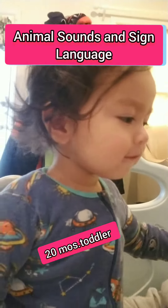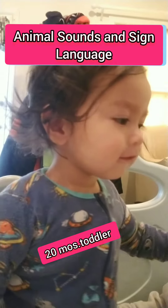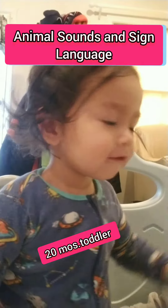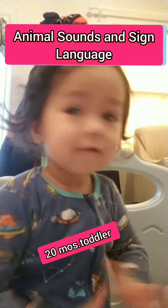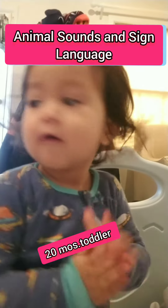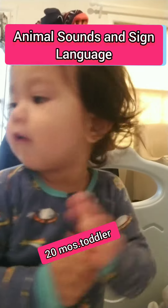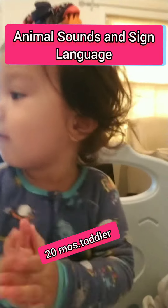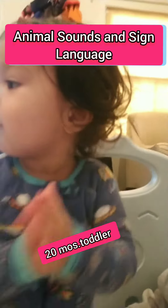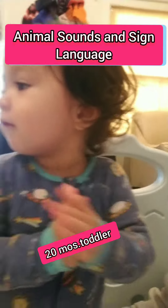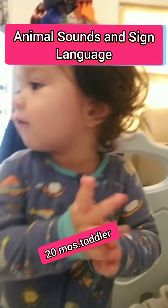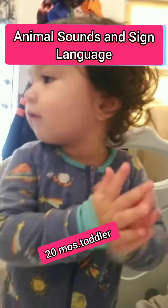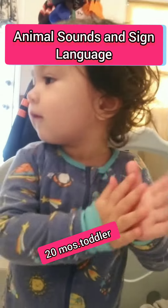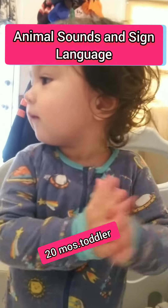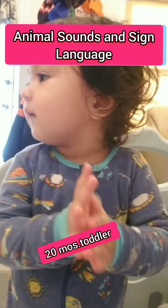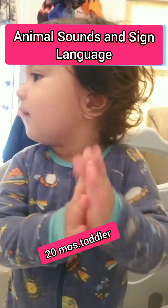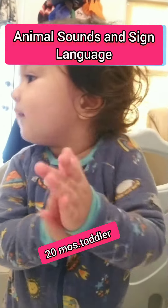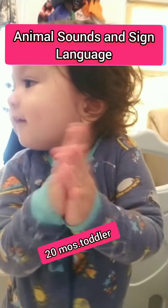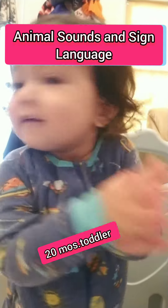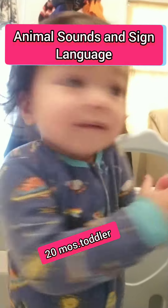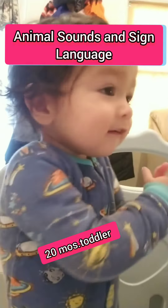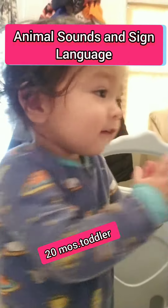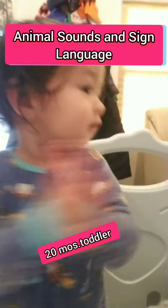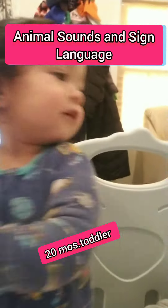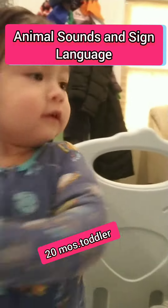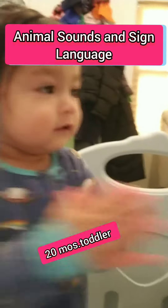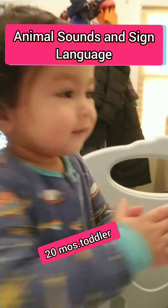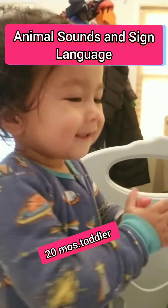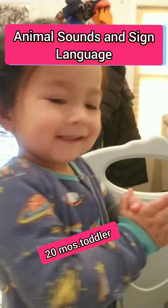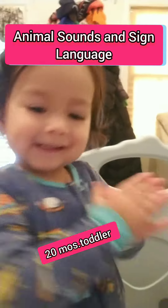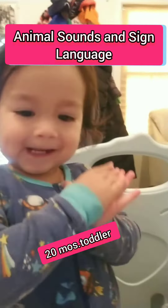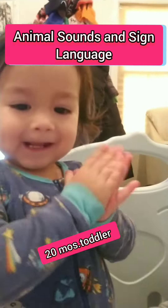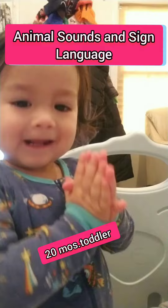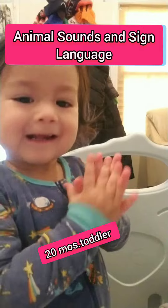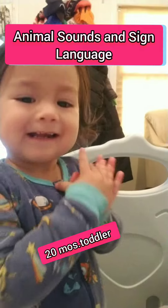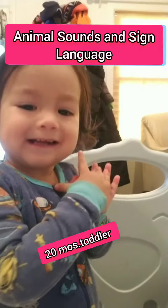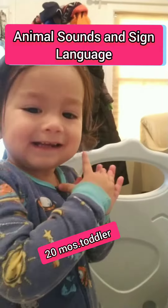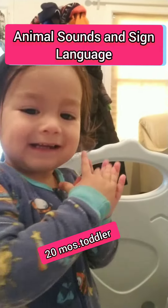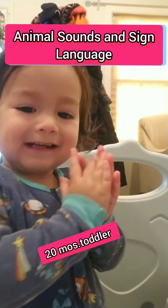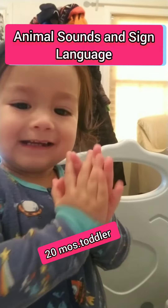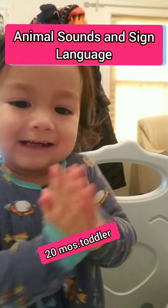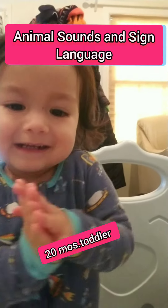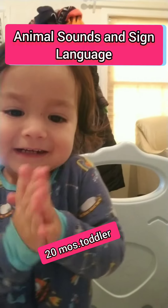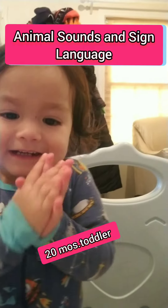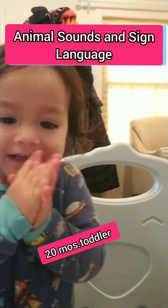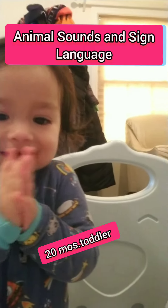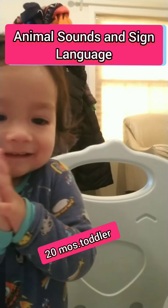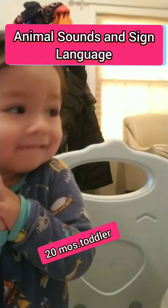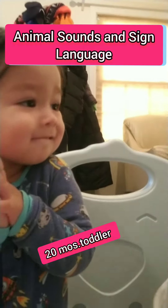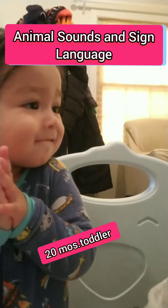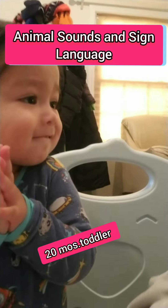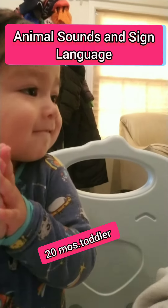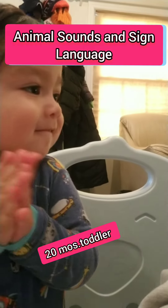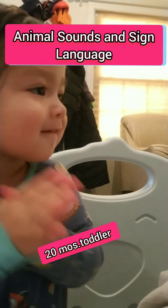fish fish man swimming very good swimming fish how about